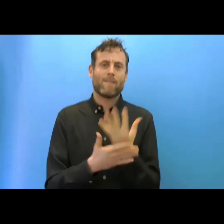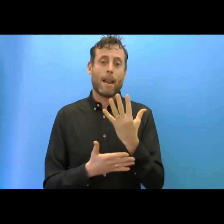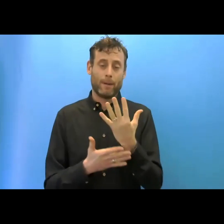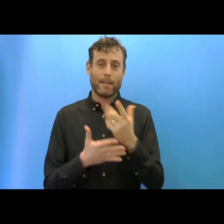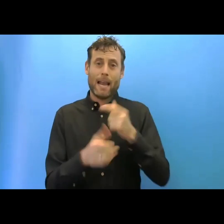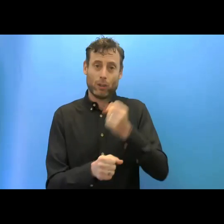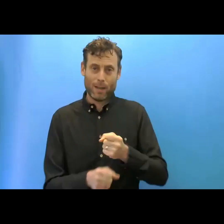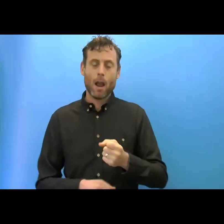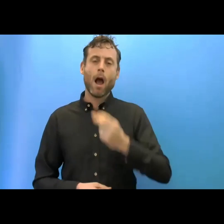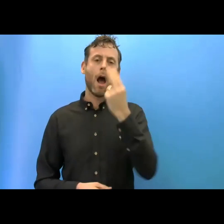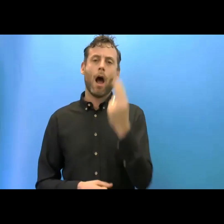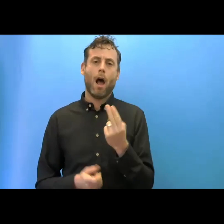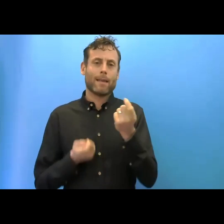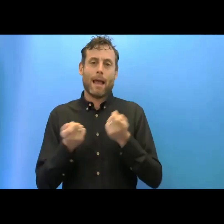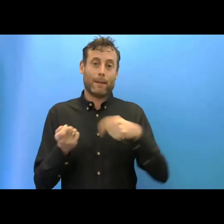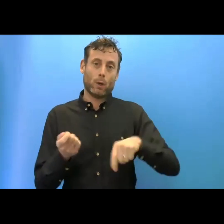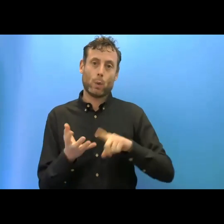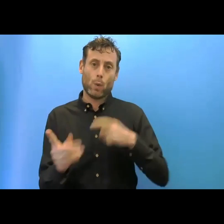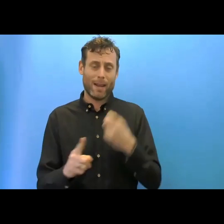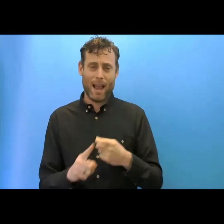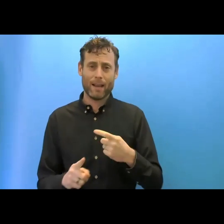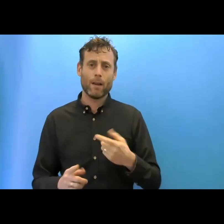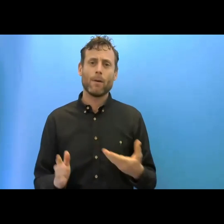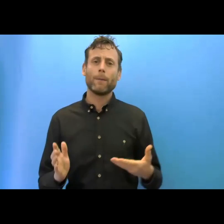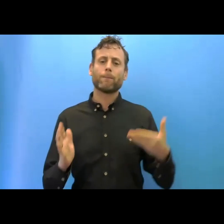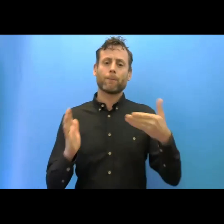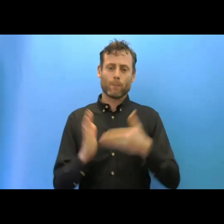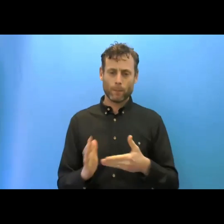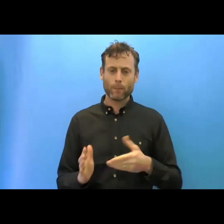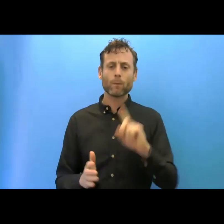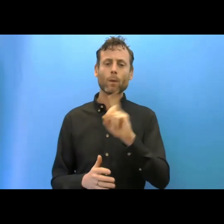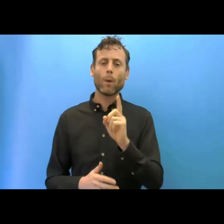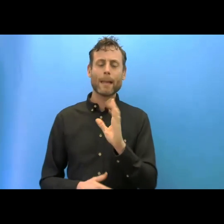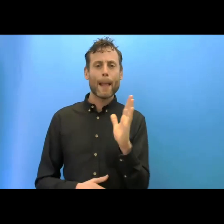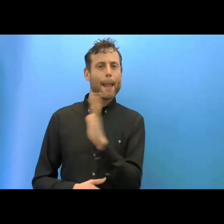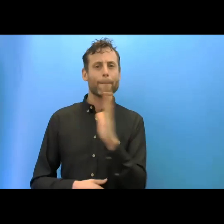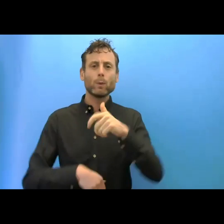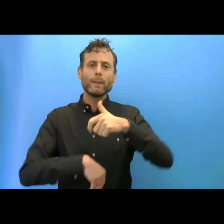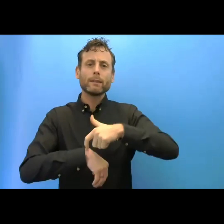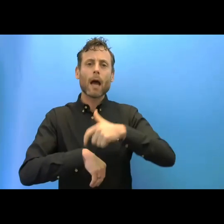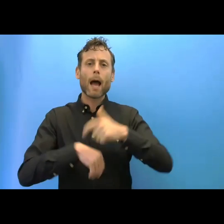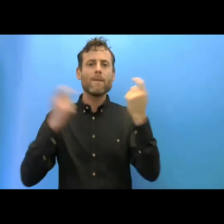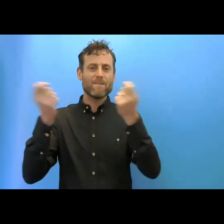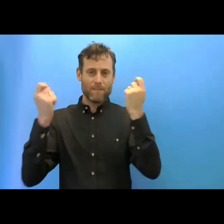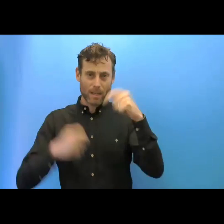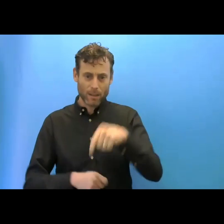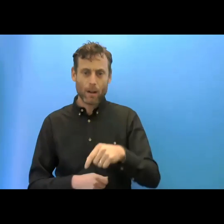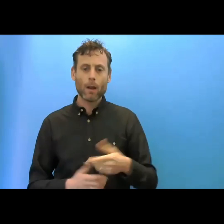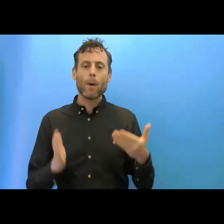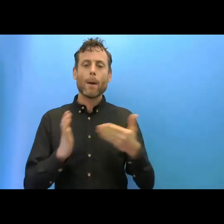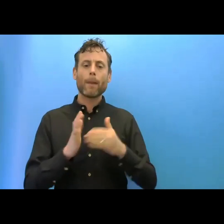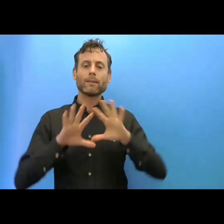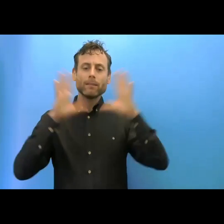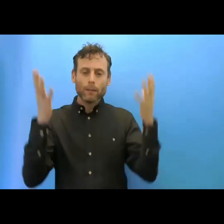UK. Long-established relationship, I'd say by now, was In Between Time Festival. And internationally, I showed Cherophobia at the Sydney